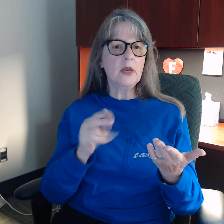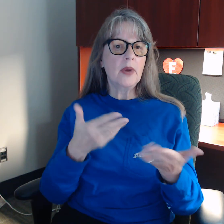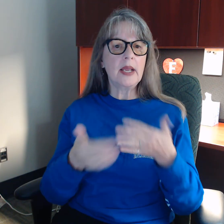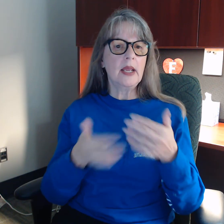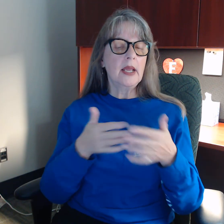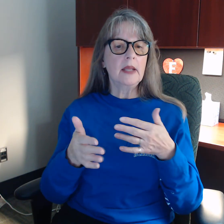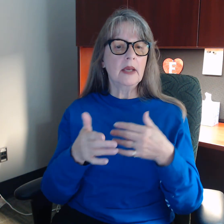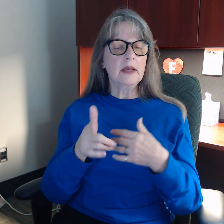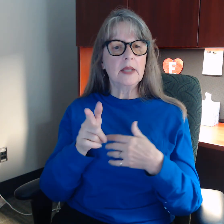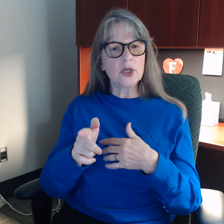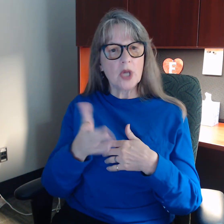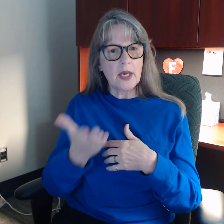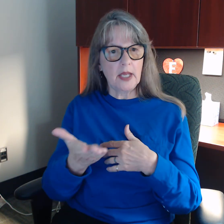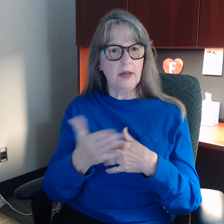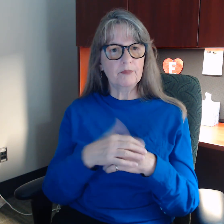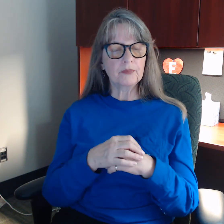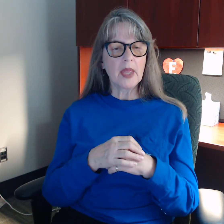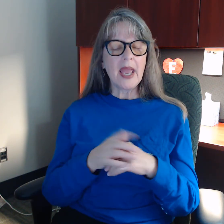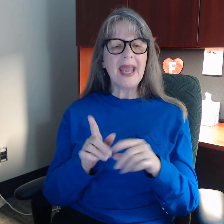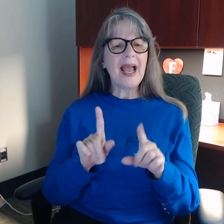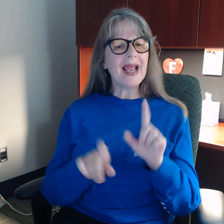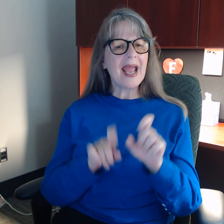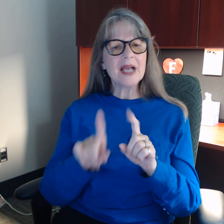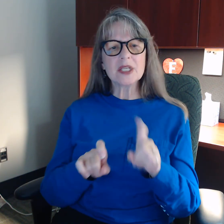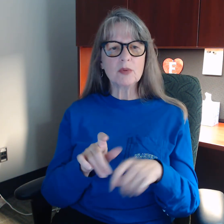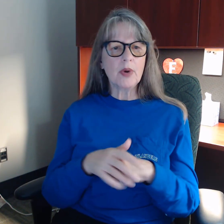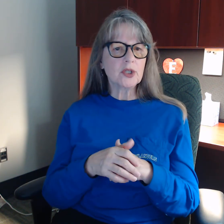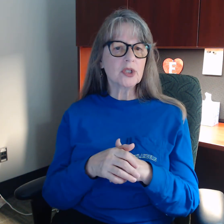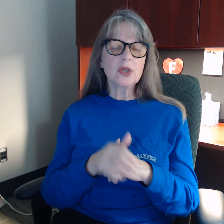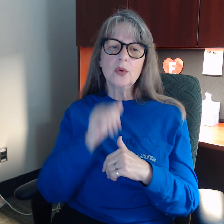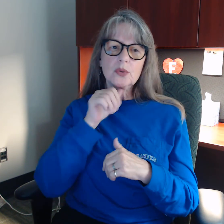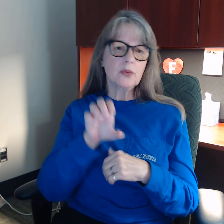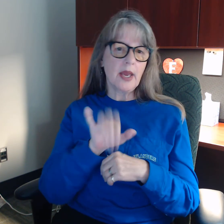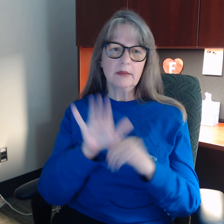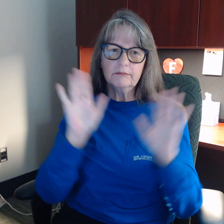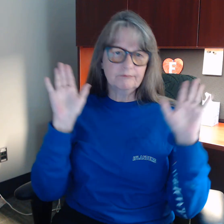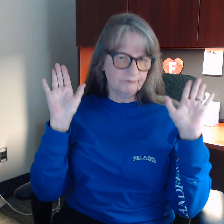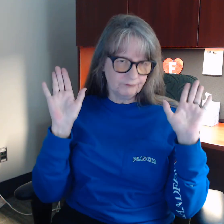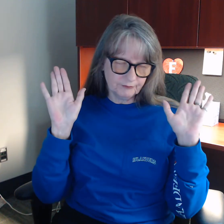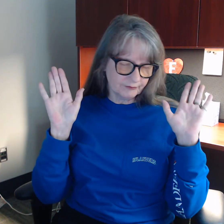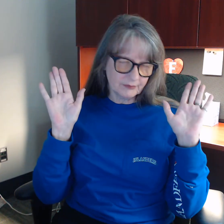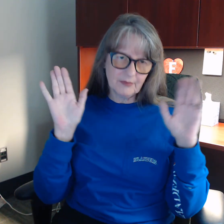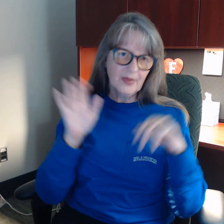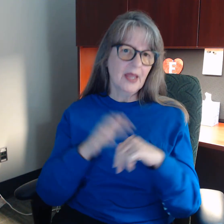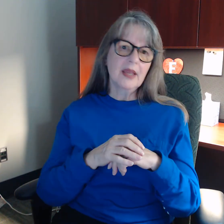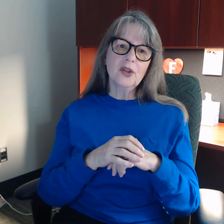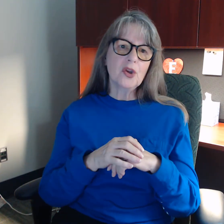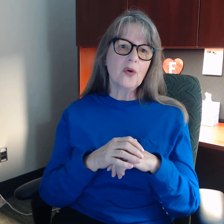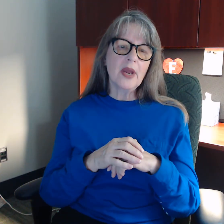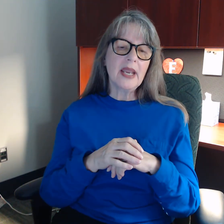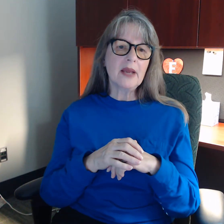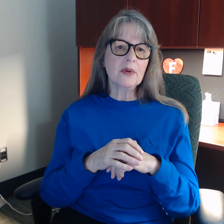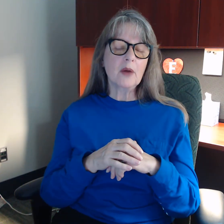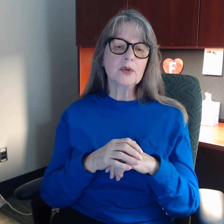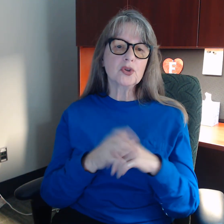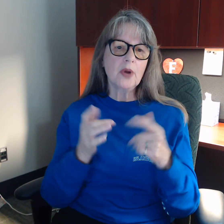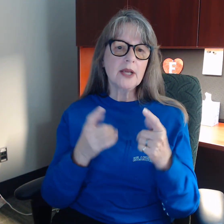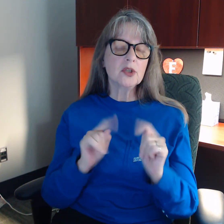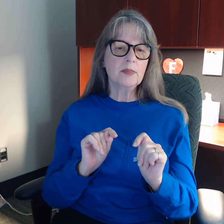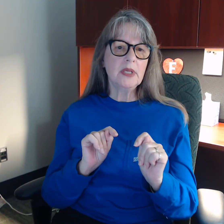anyway, they shot him. And I asked some questions. Don't do that. And I was trying to